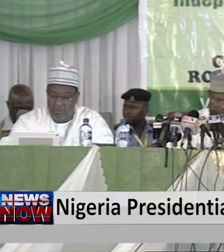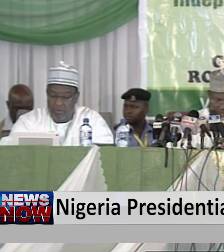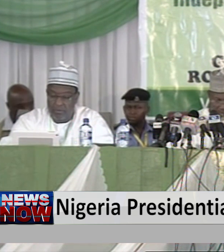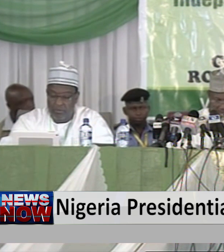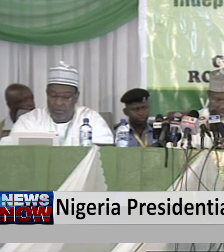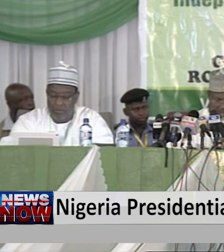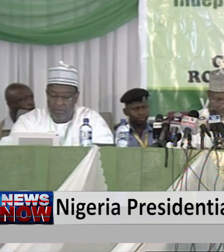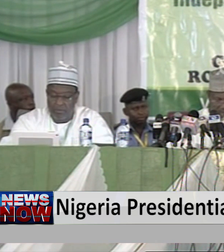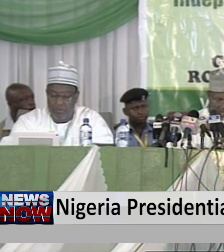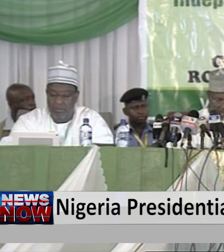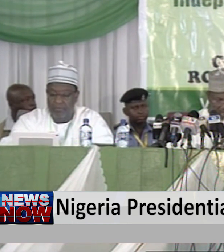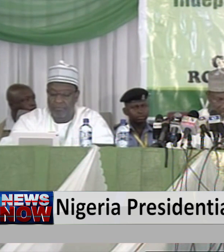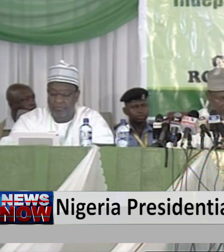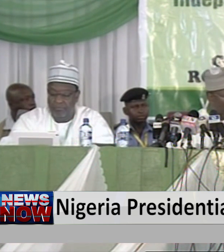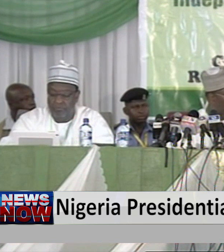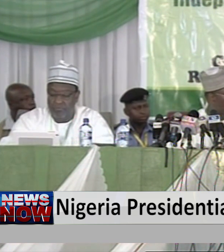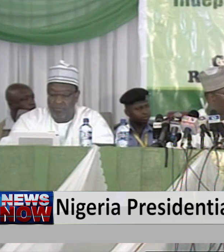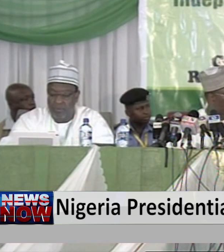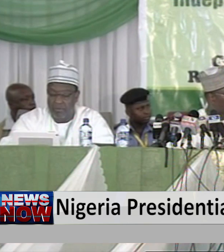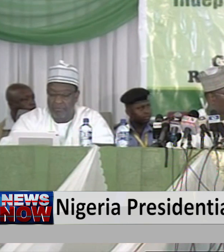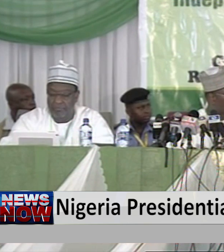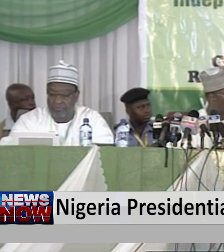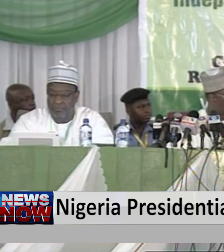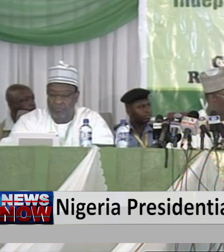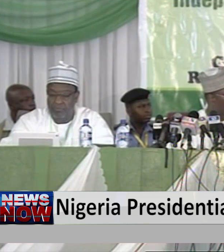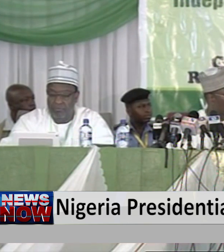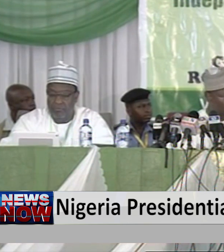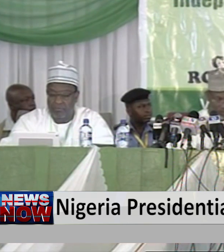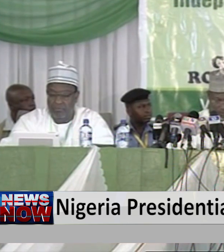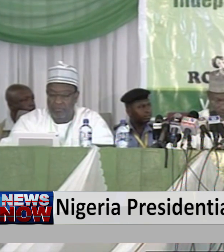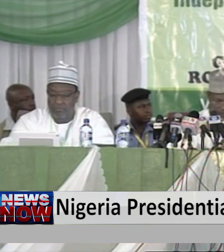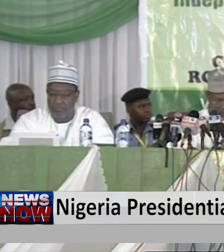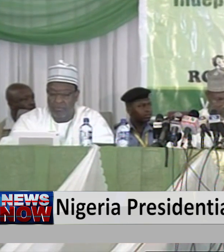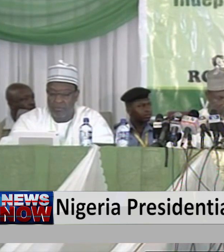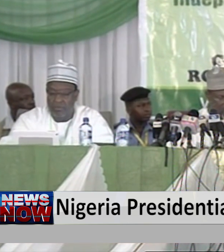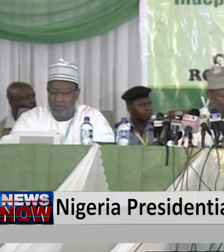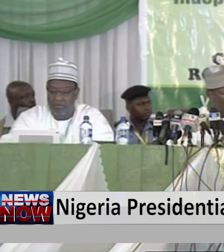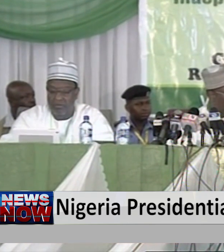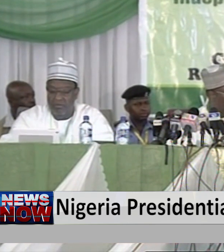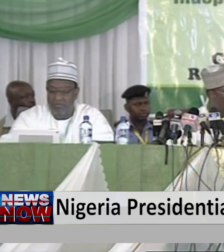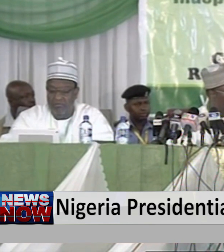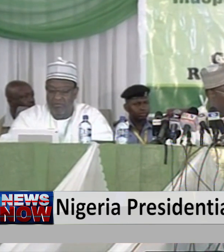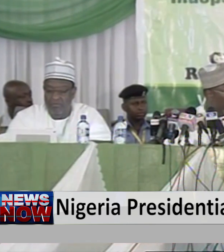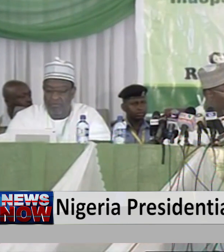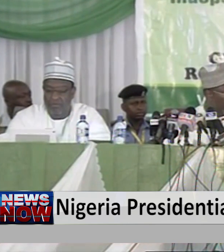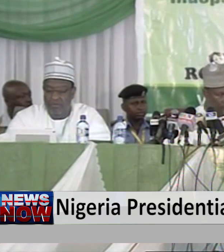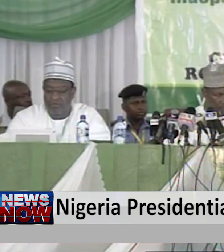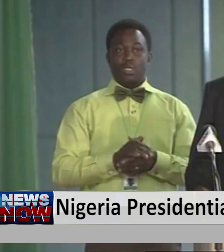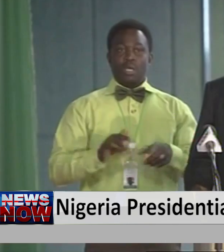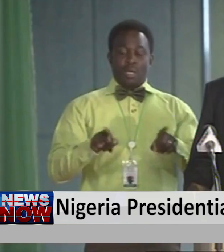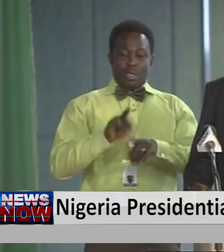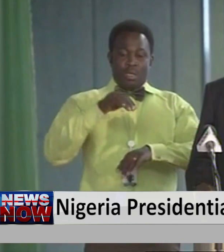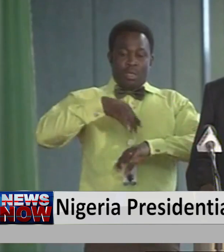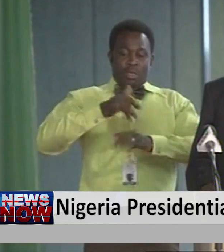Okay, thank you very much. Are there any cases of rejected? As at the time that